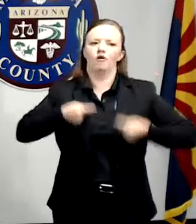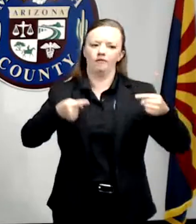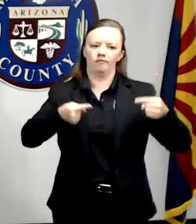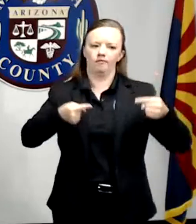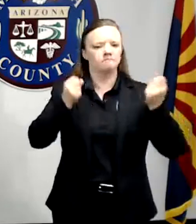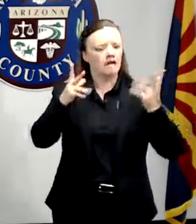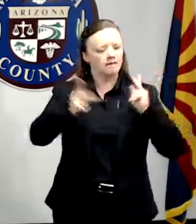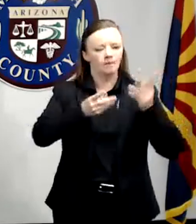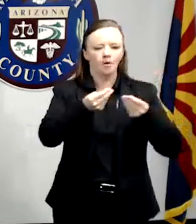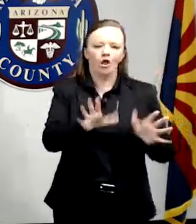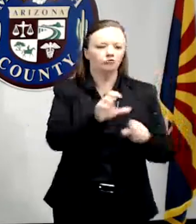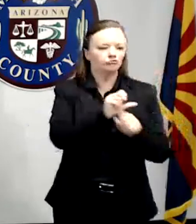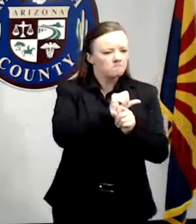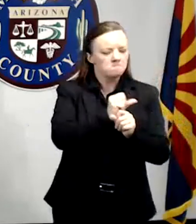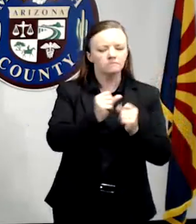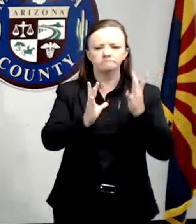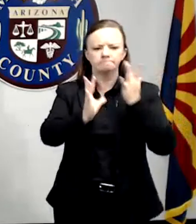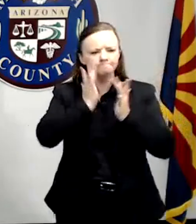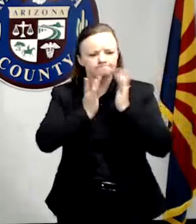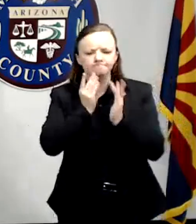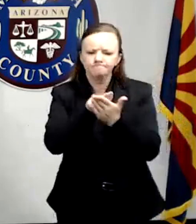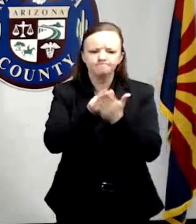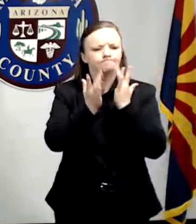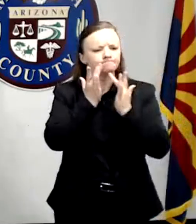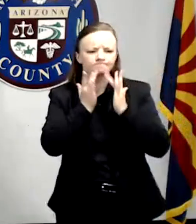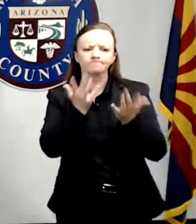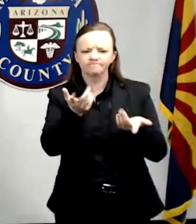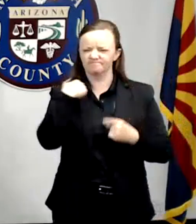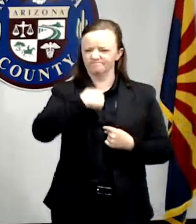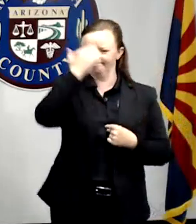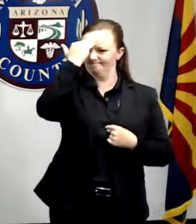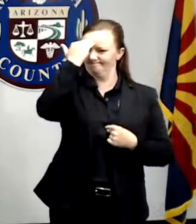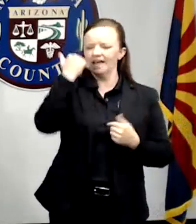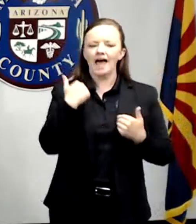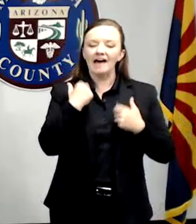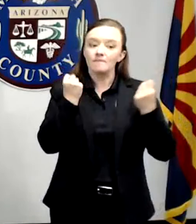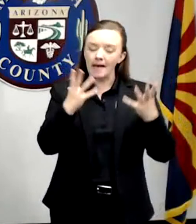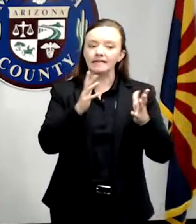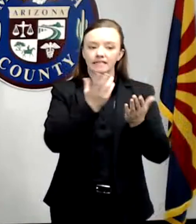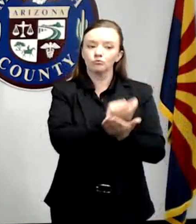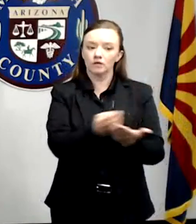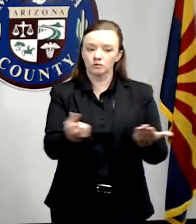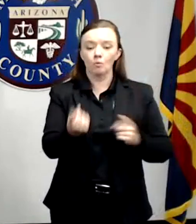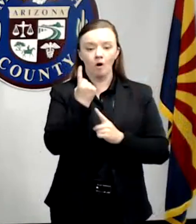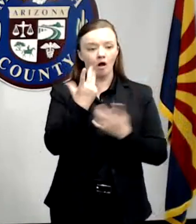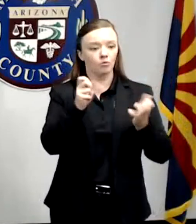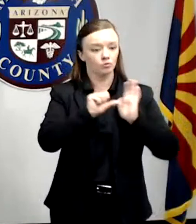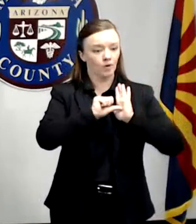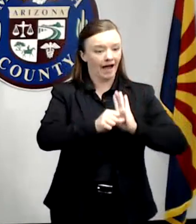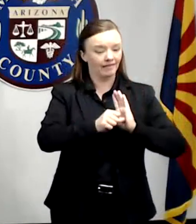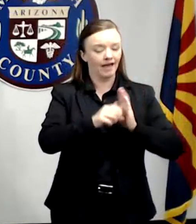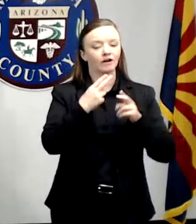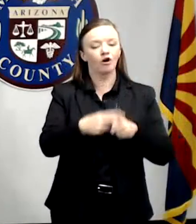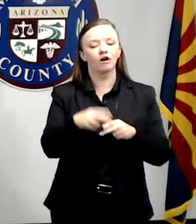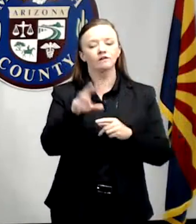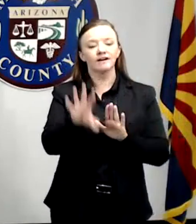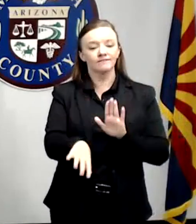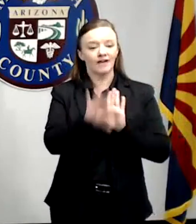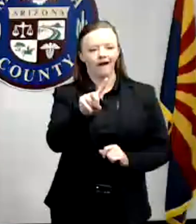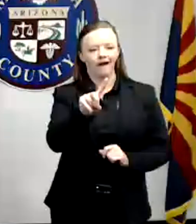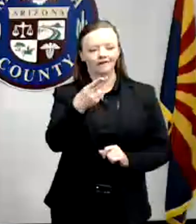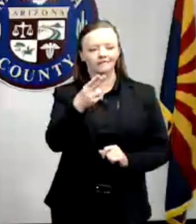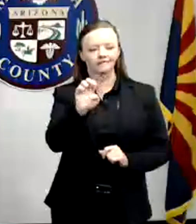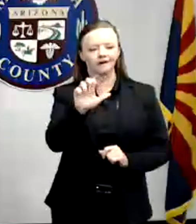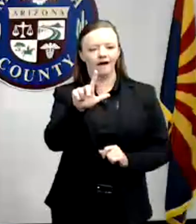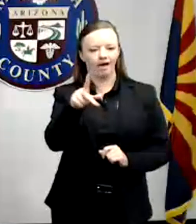struggling to make ends meet. And we have many resources available. One of them that I want to highlight is Find Help Phoenix. And